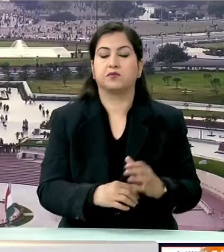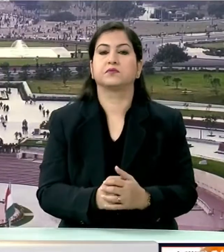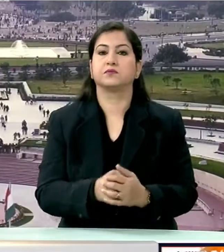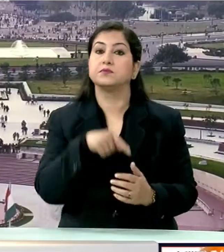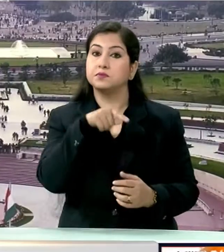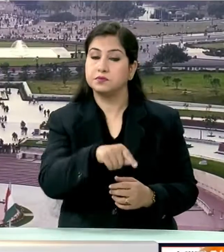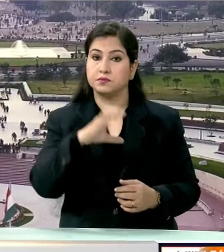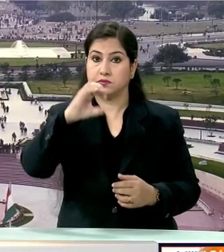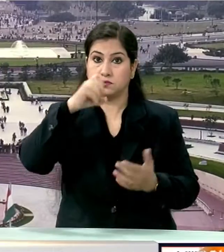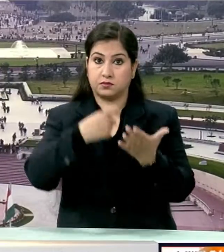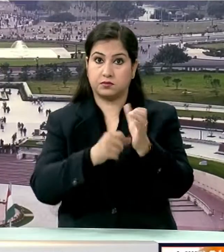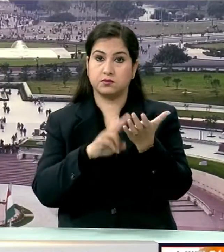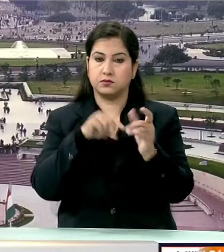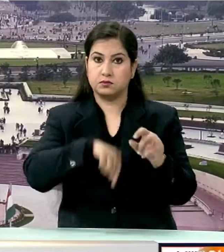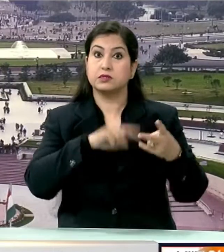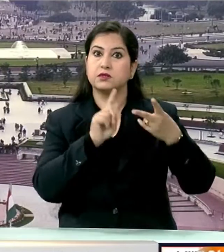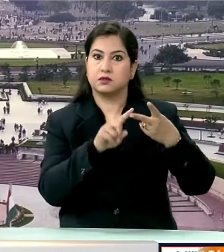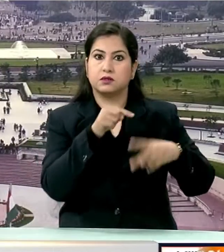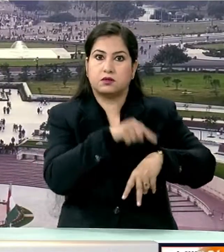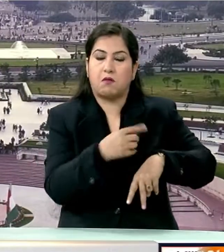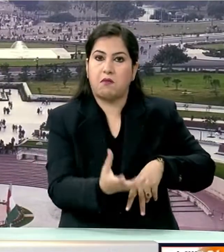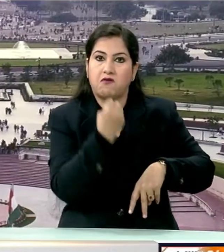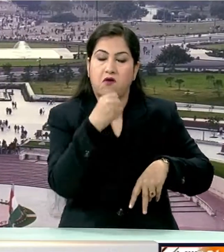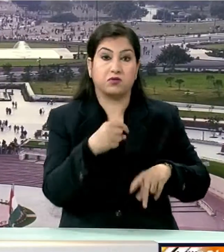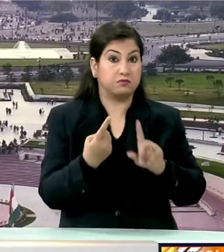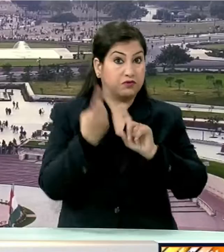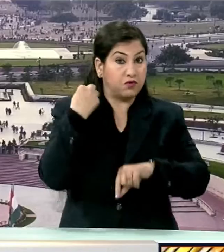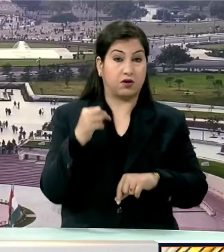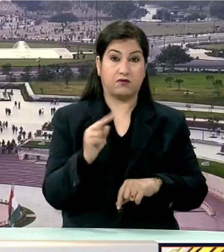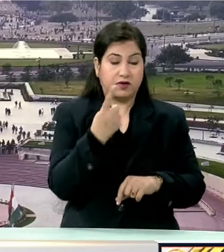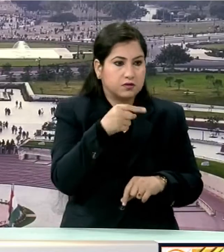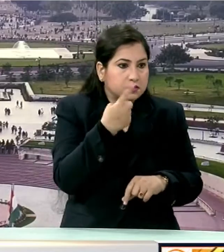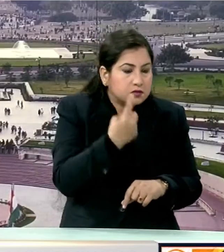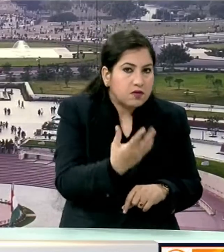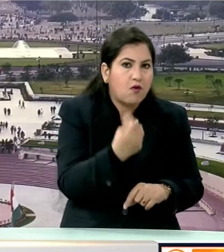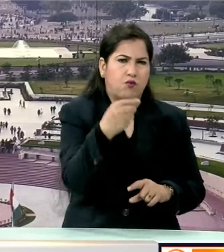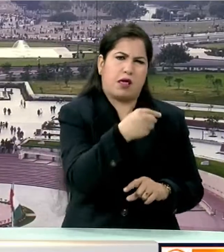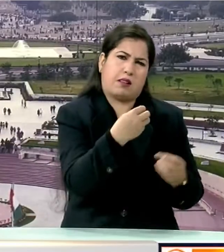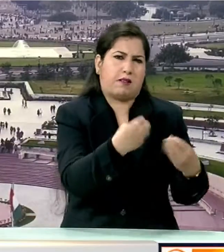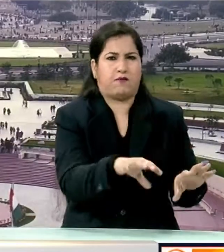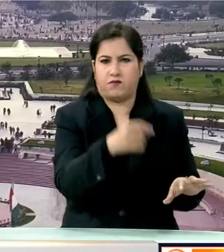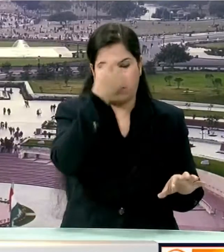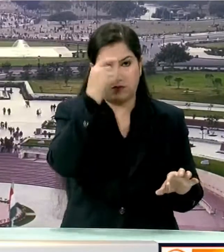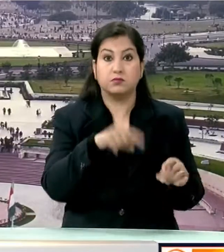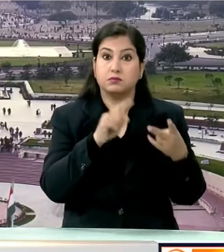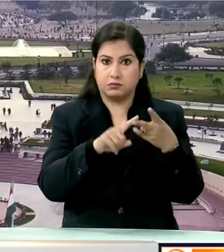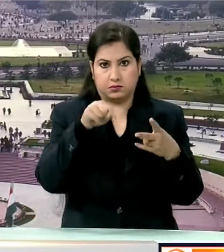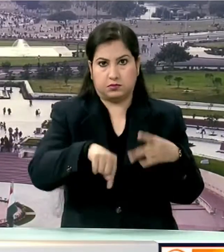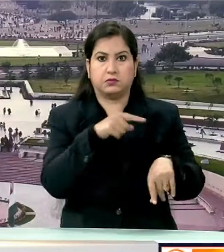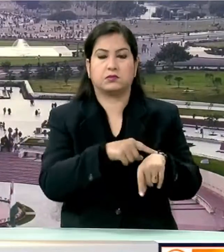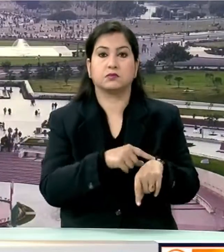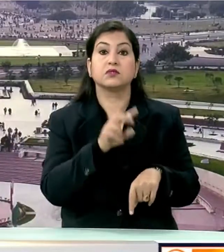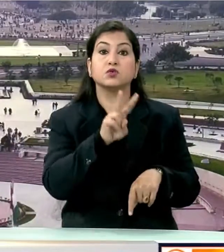for coronavirus. This was the second report. The first report had been negative. The suspected patient was part of a group of